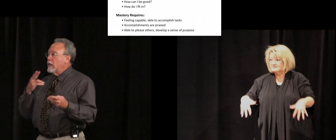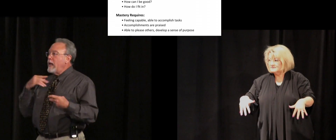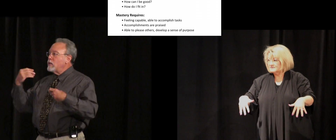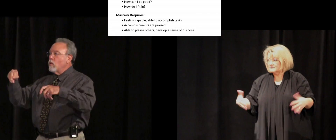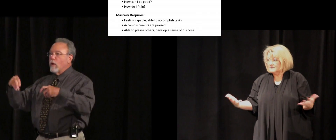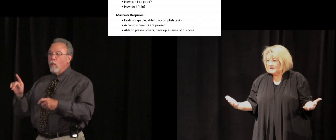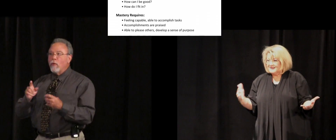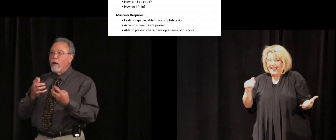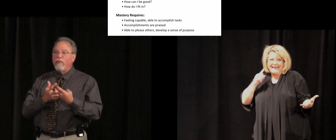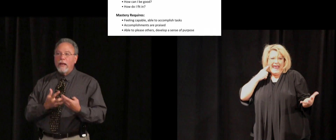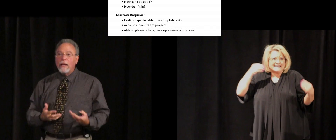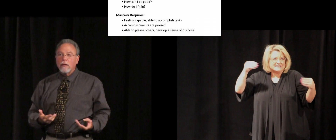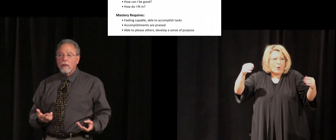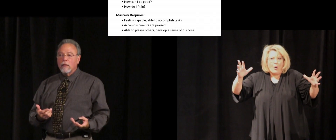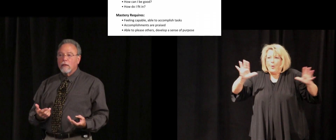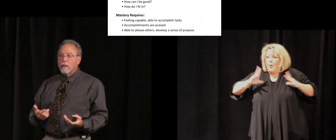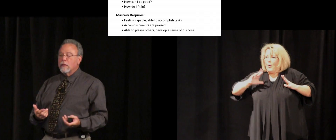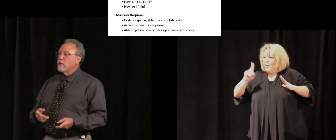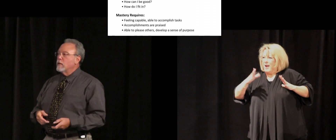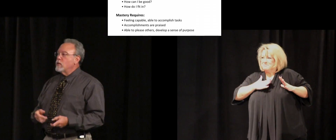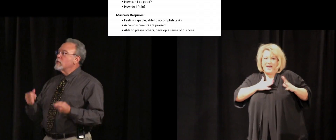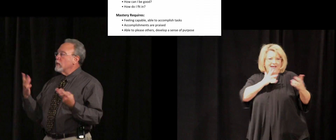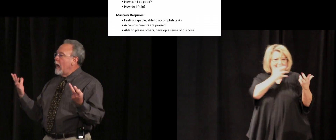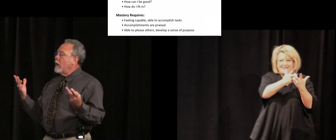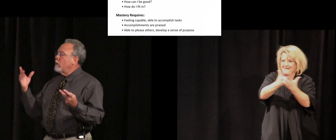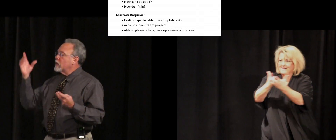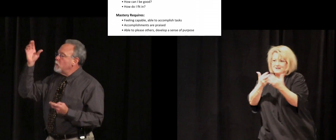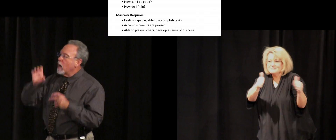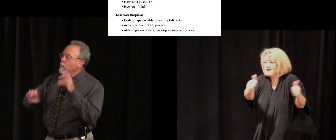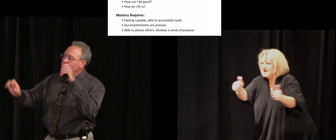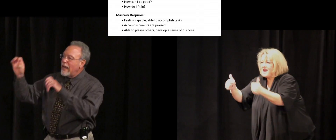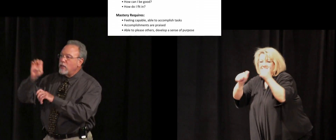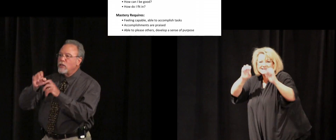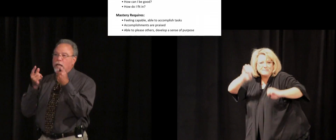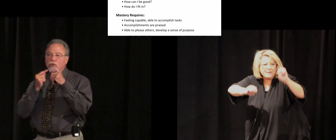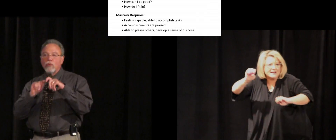So, the impact deafness has. This is a big one.